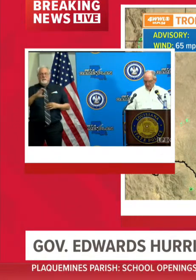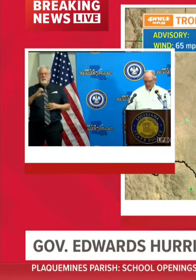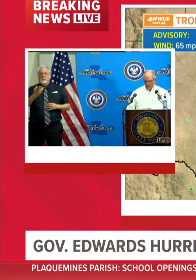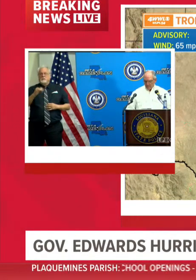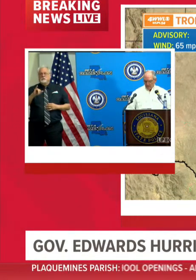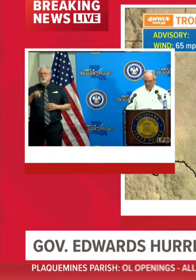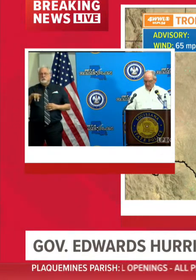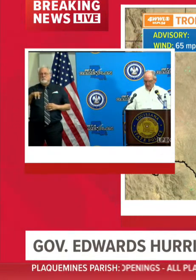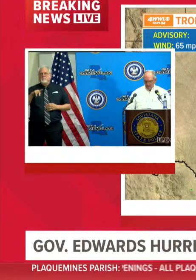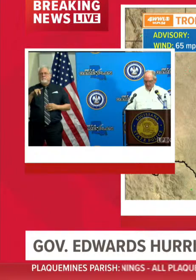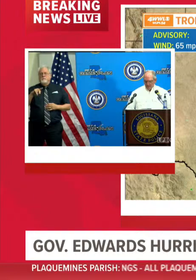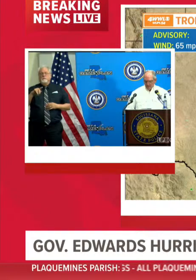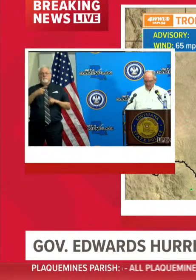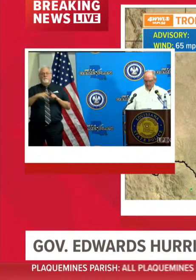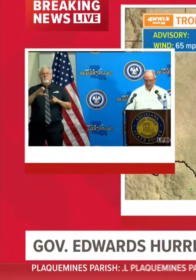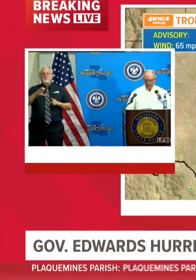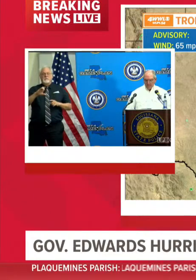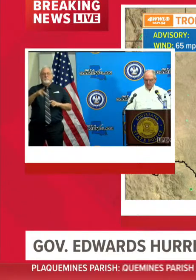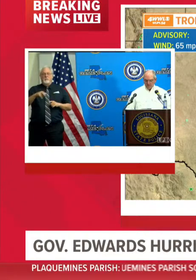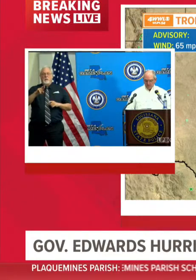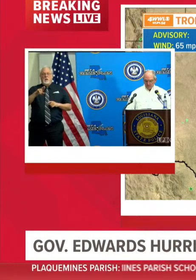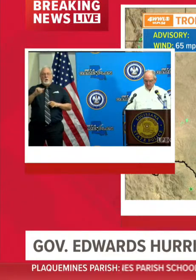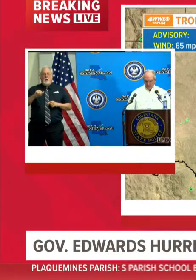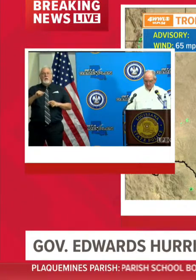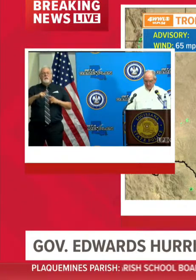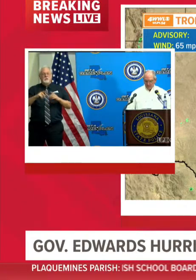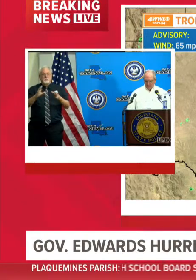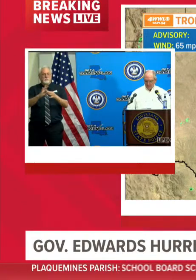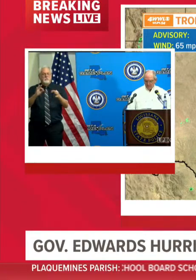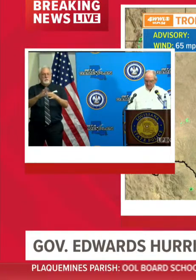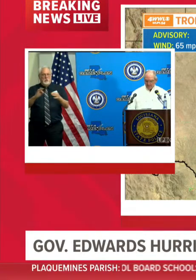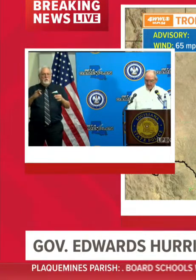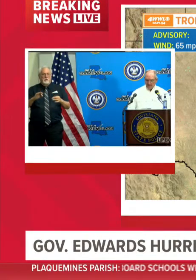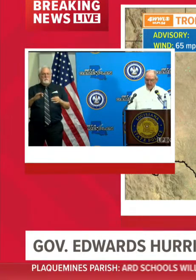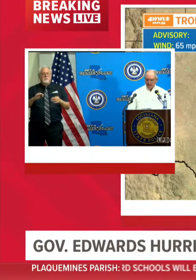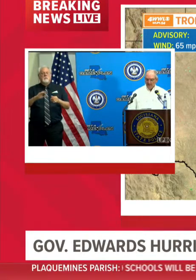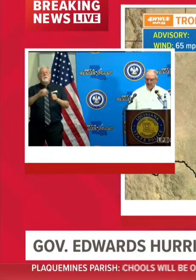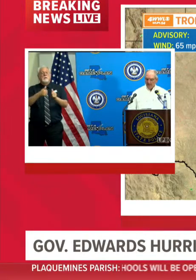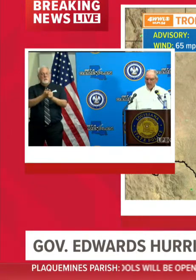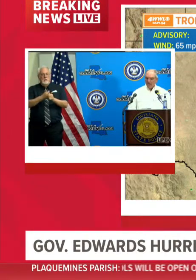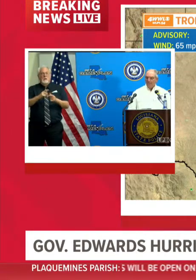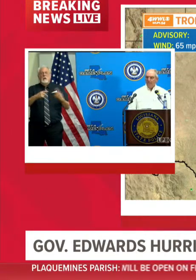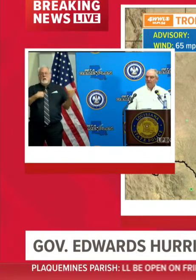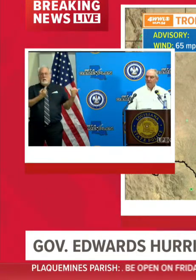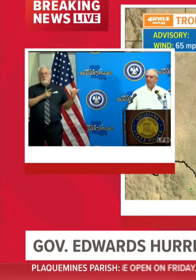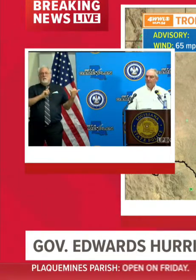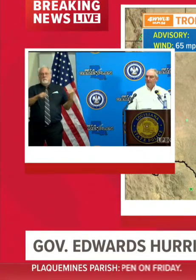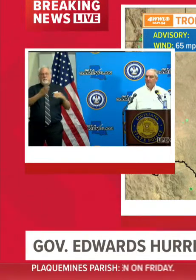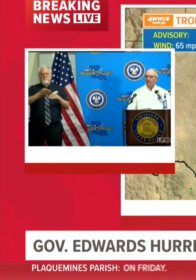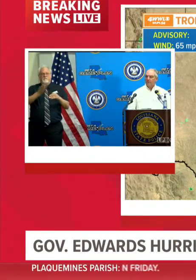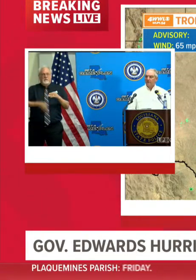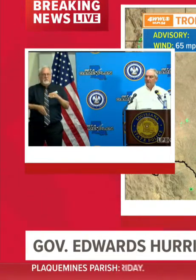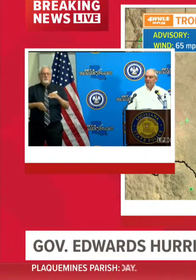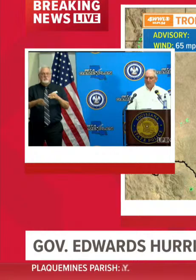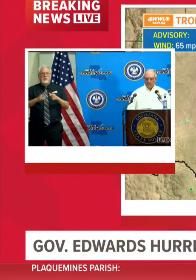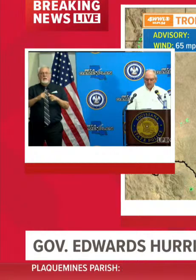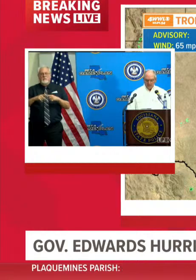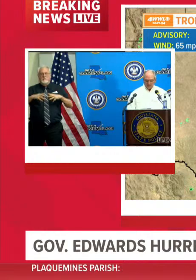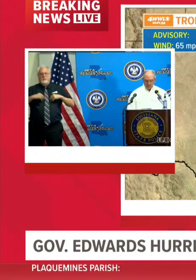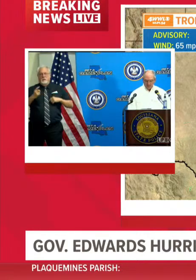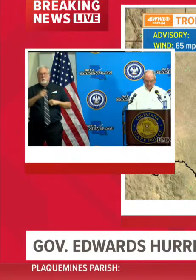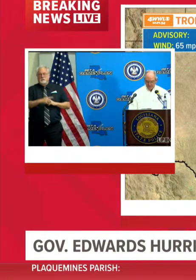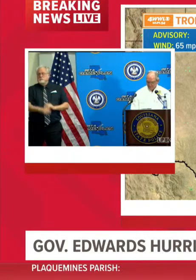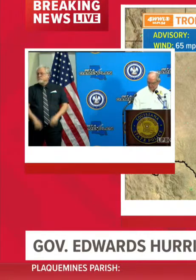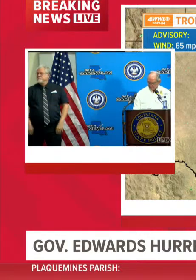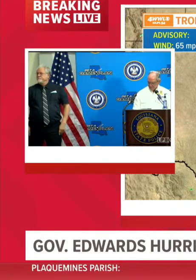Klein of the CPRA to come up and address you, and on the backside of that, I'll come finish the prepared remarks, and then we'll all take